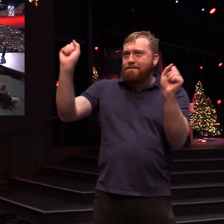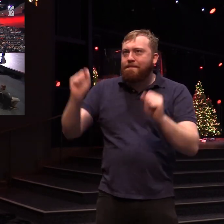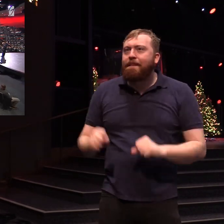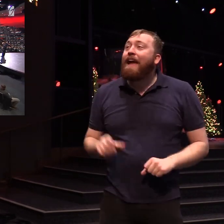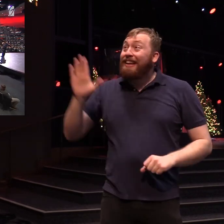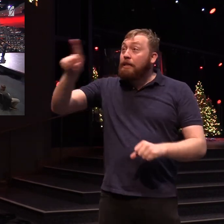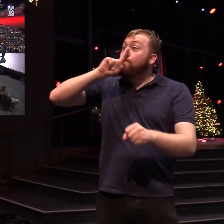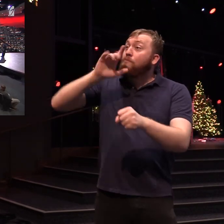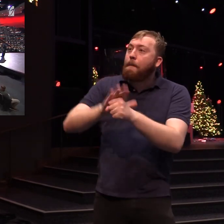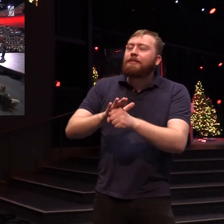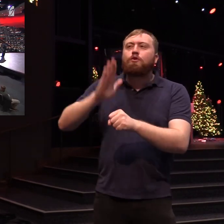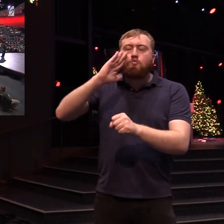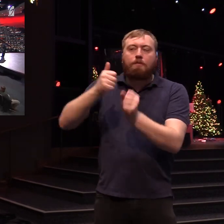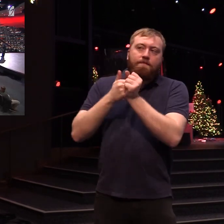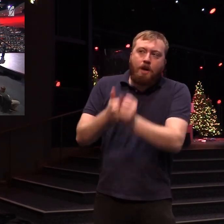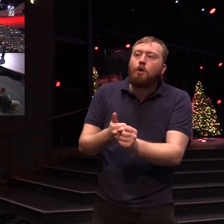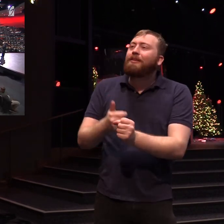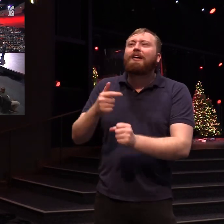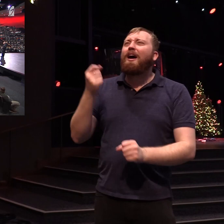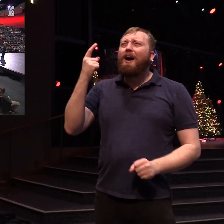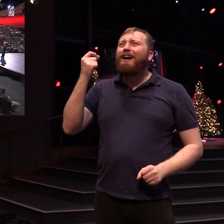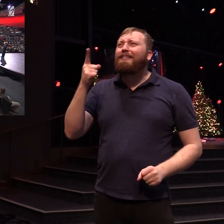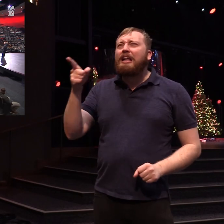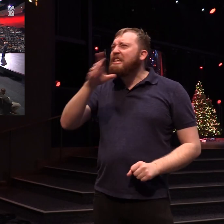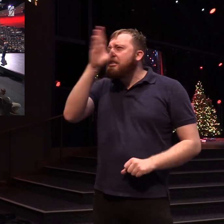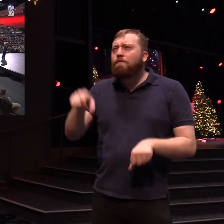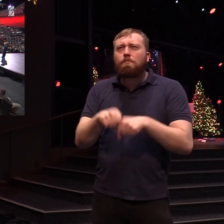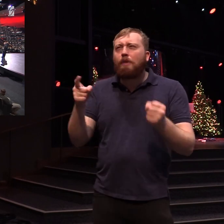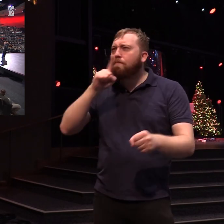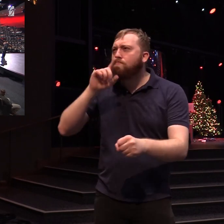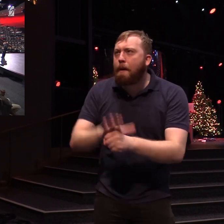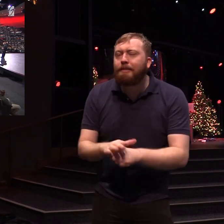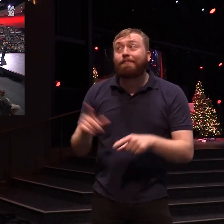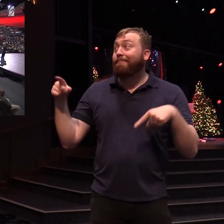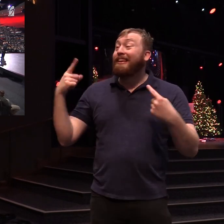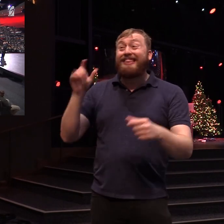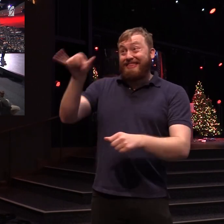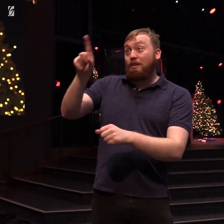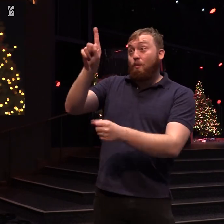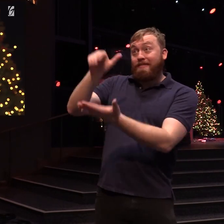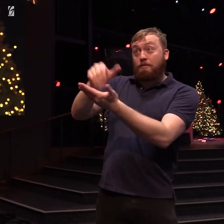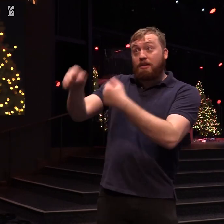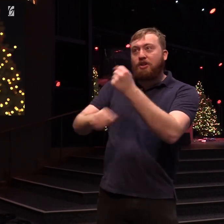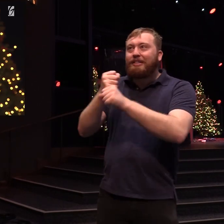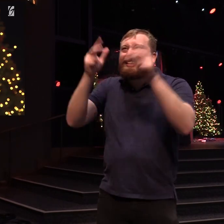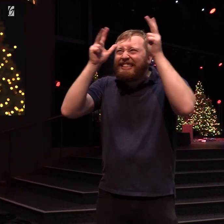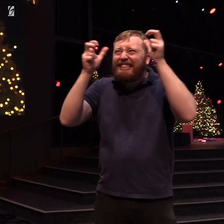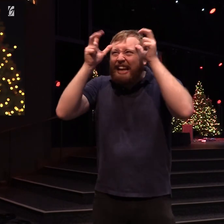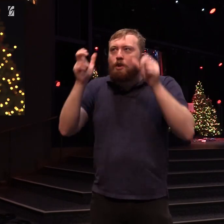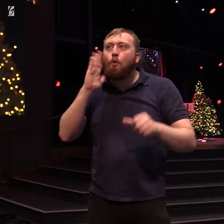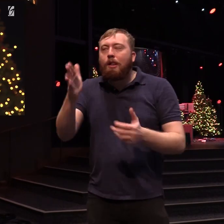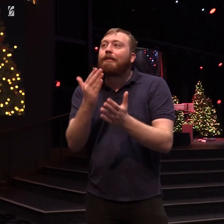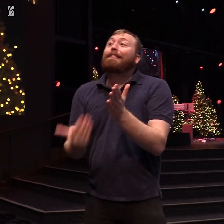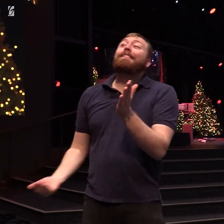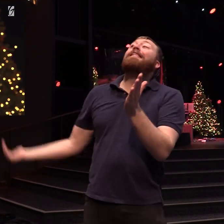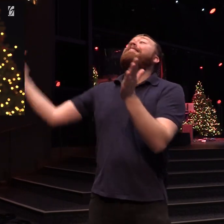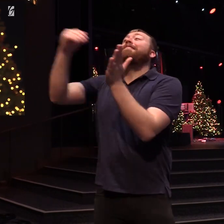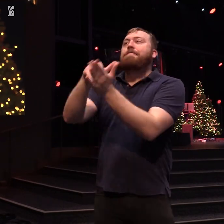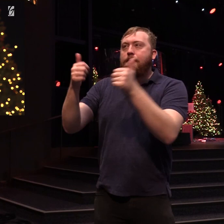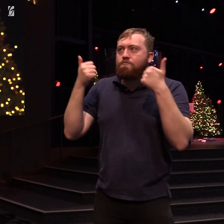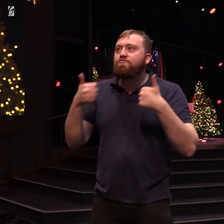every promise. And at the end of the 1,000 years, Satan, because he is such a fool, will once again try